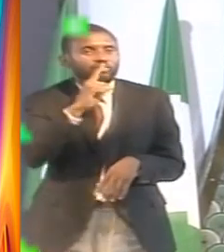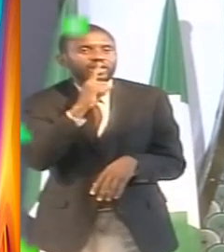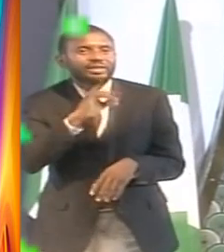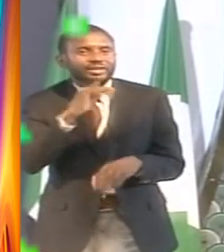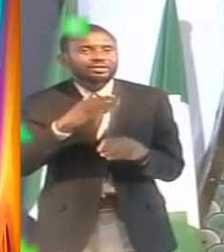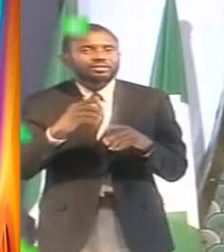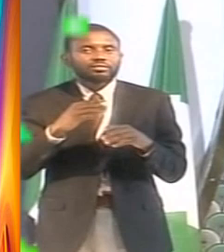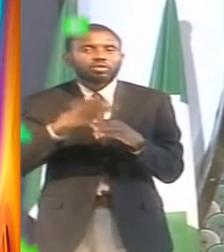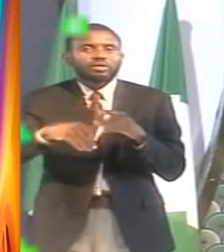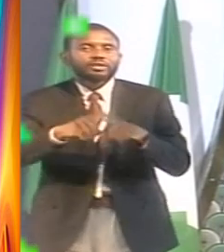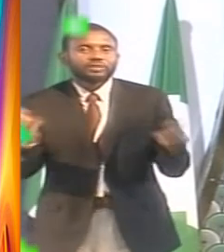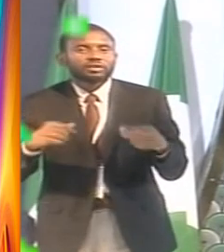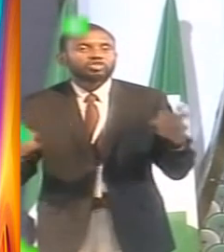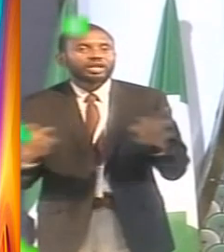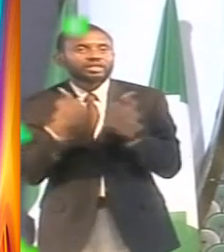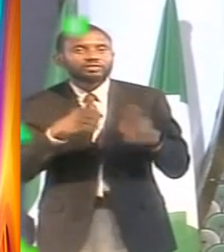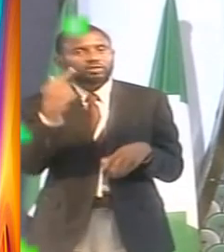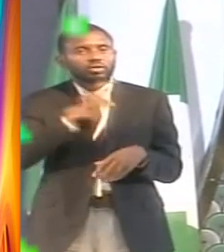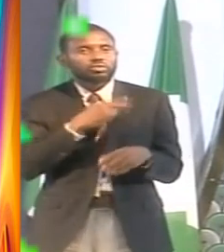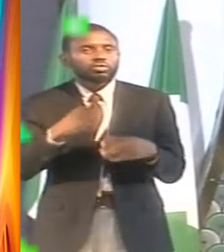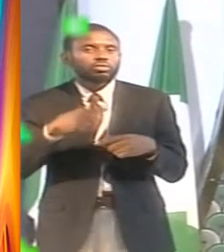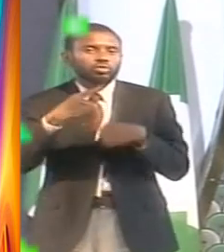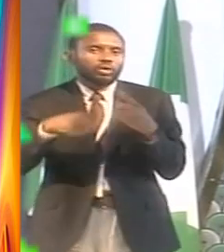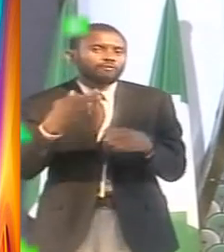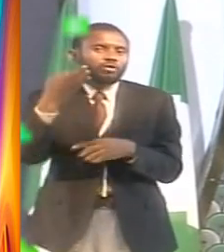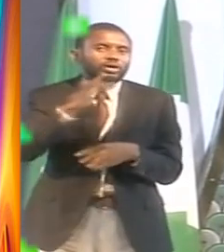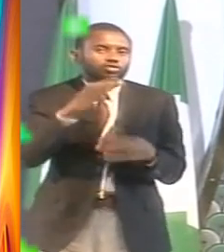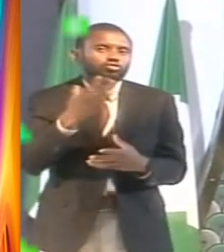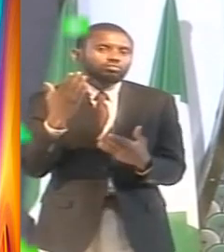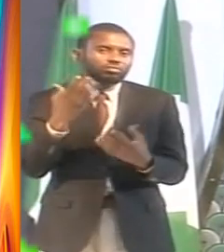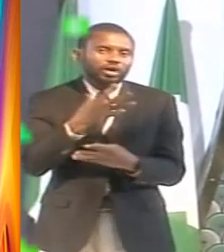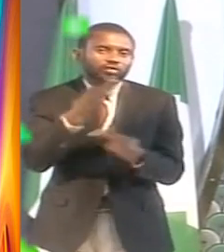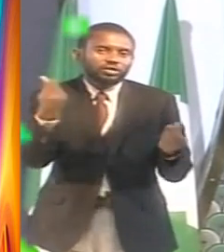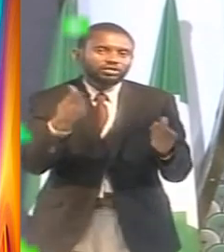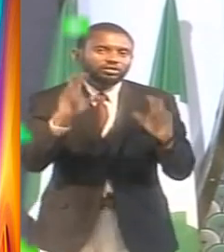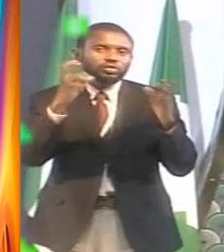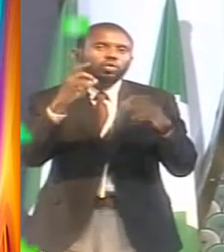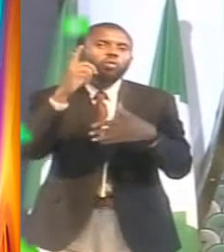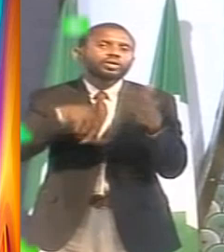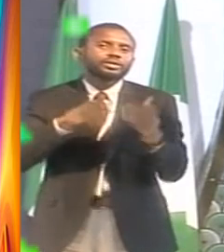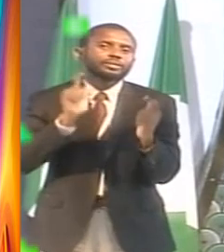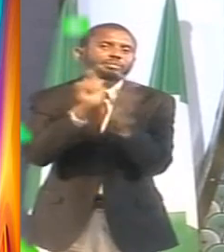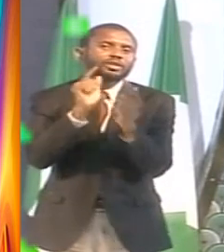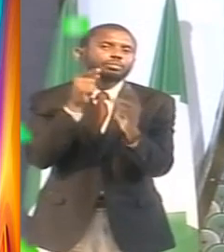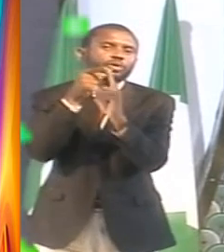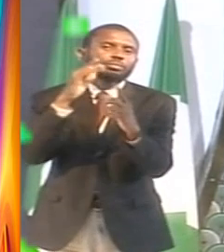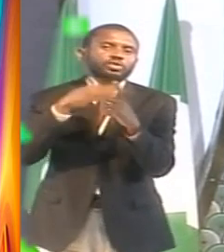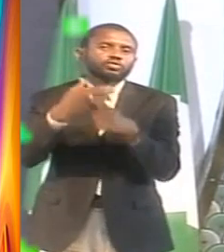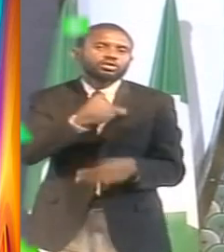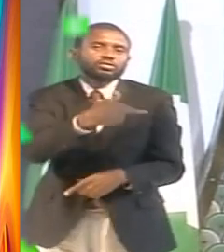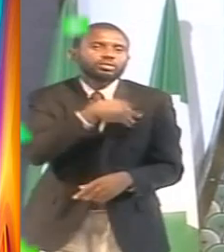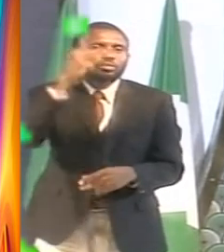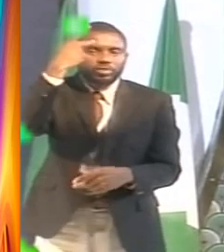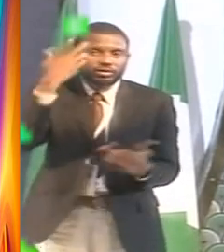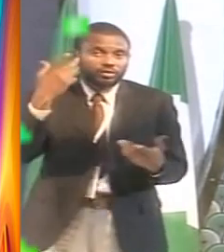forward is to address the issue. What is the meeting point between religion and politics?